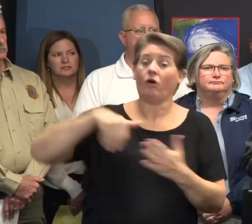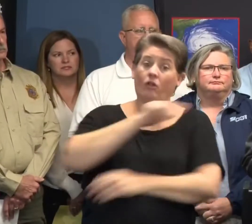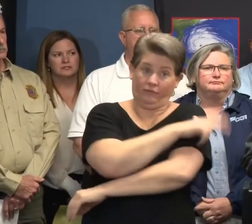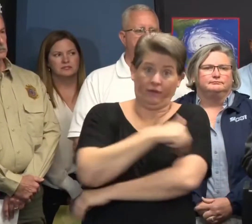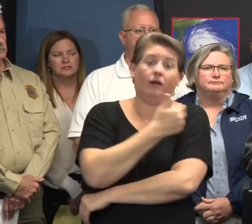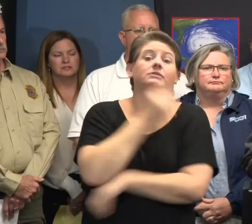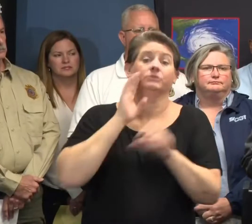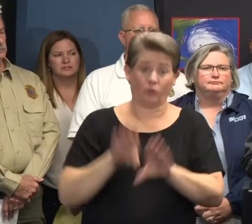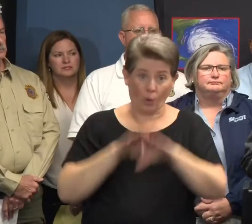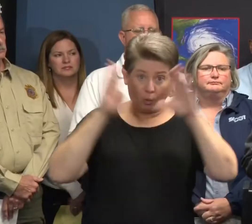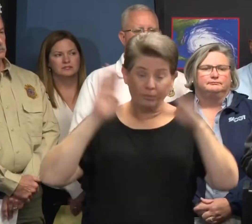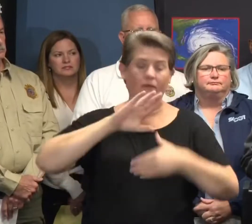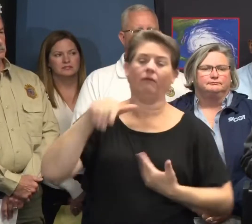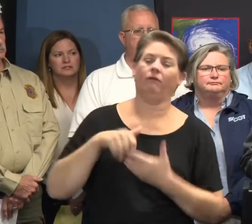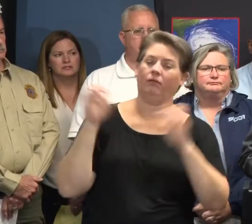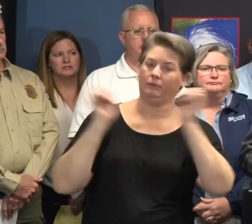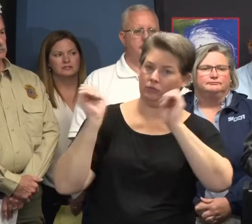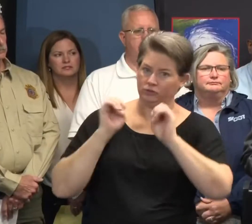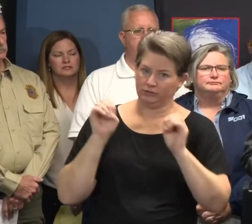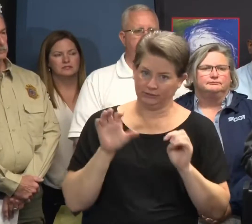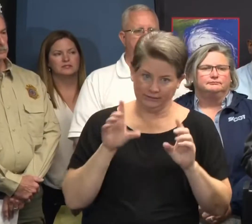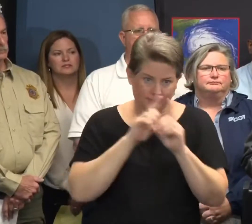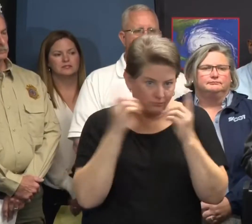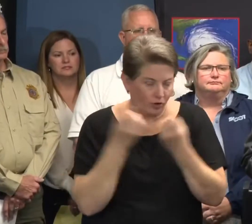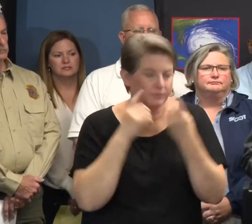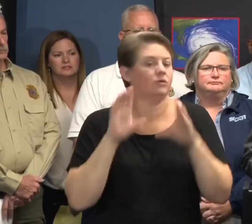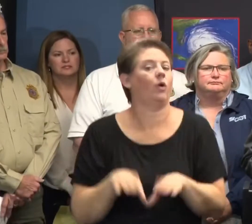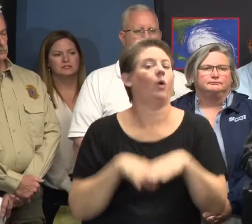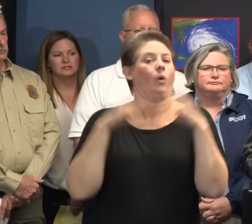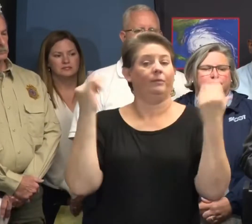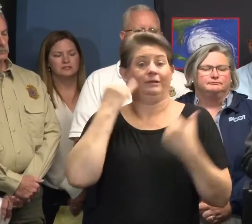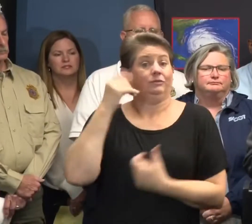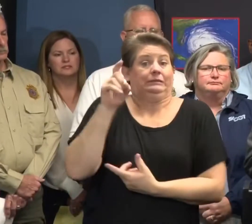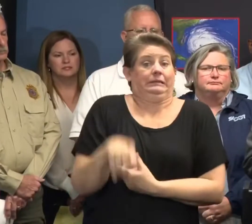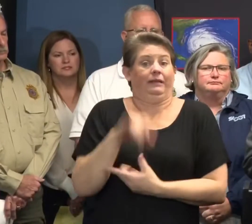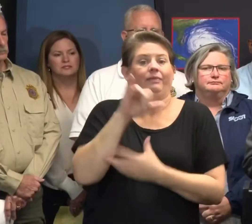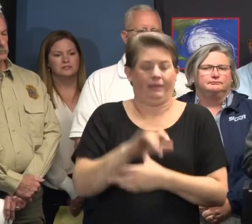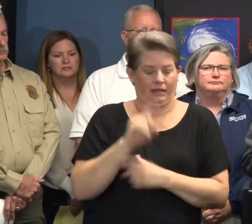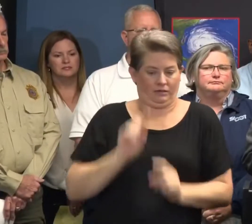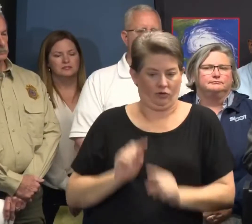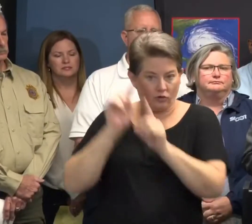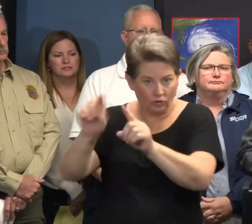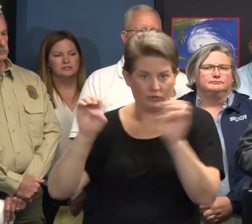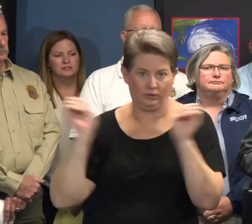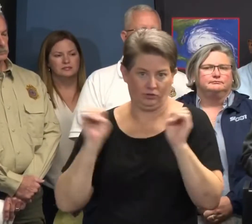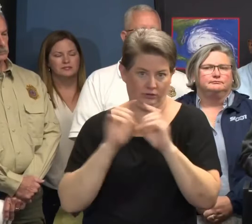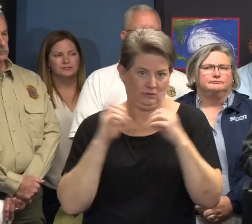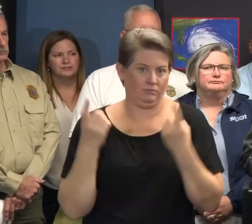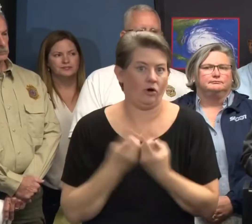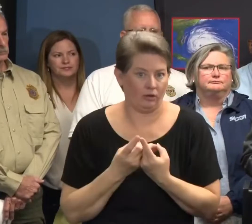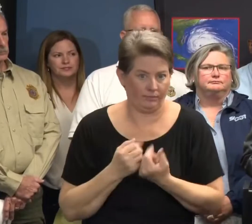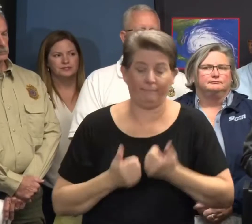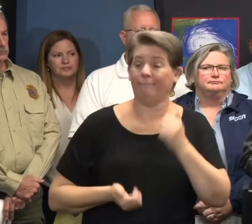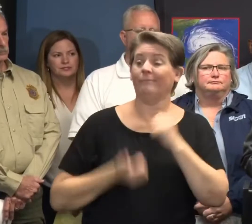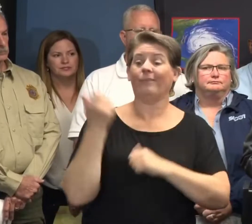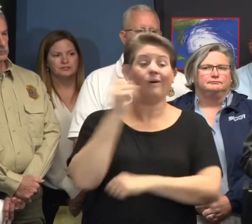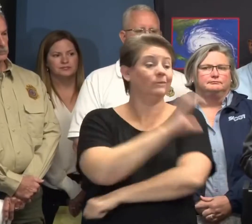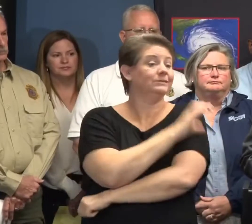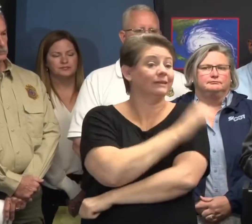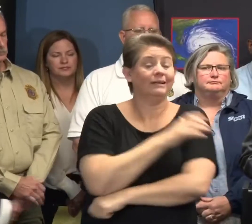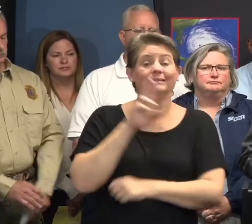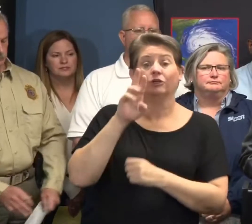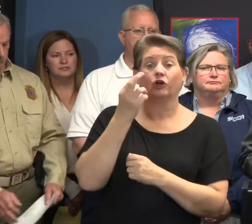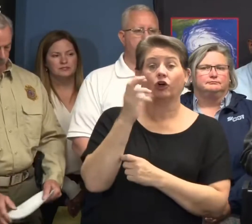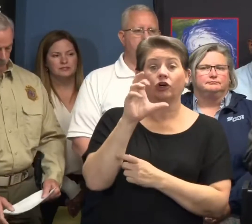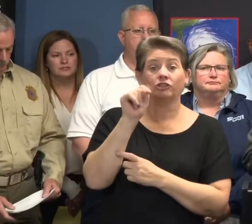of the hospital emergency departments are open. If you do need emergency medical assistance, that's where you should go, because many of our regular medical clinics and urgent cares